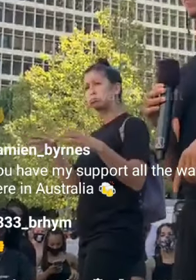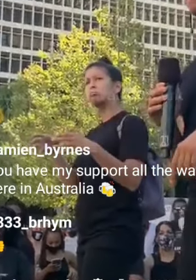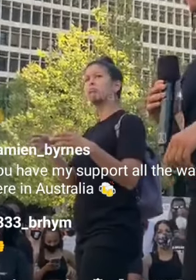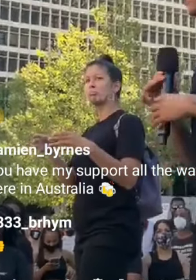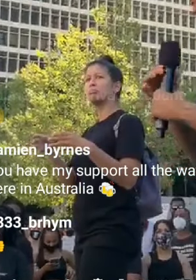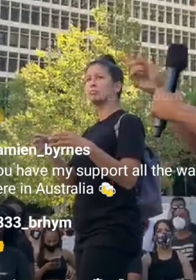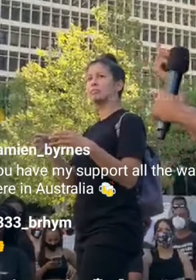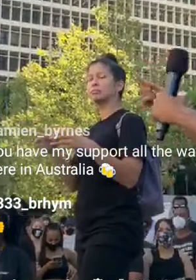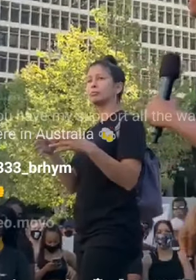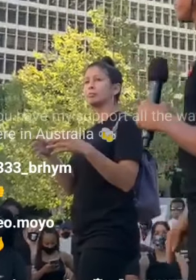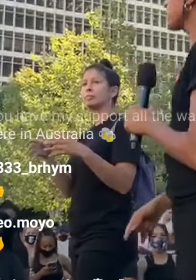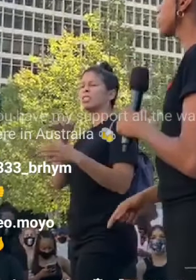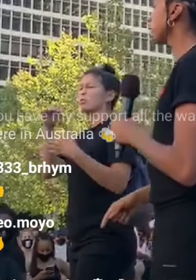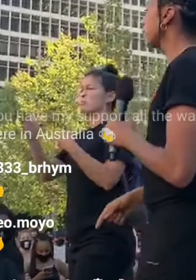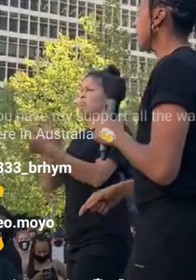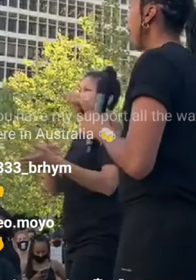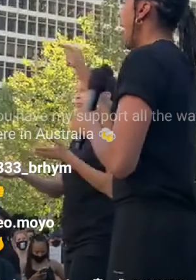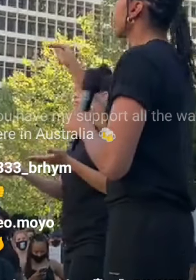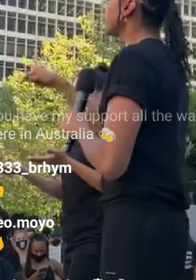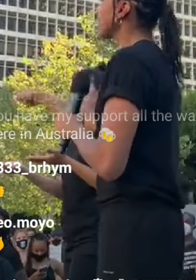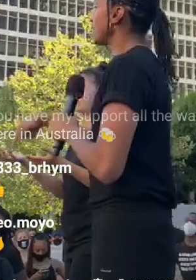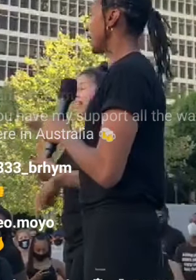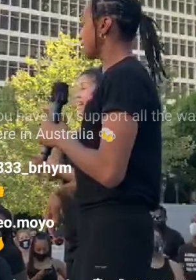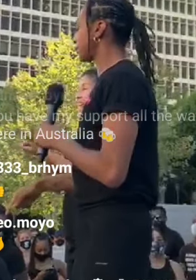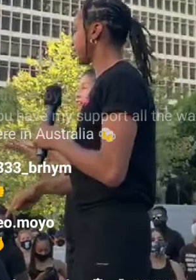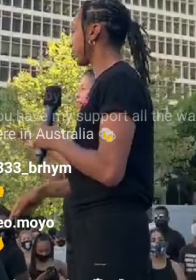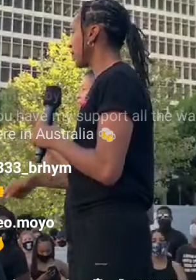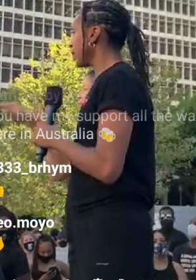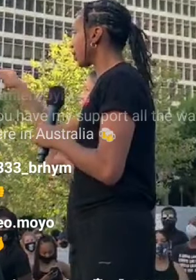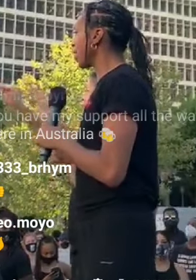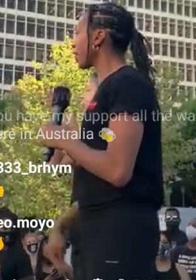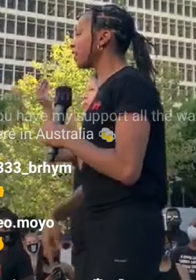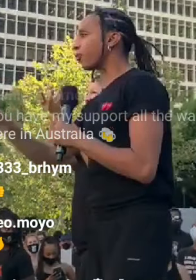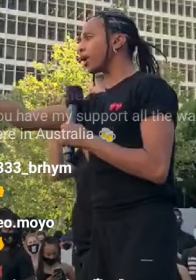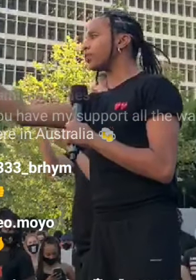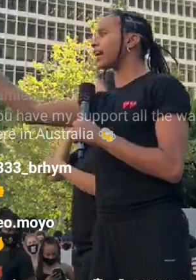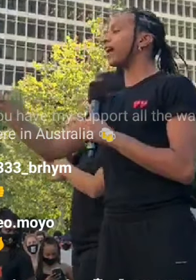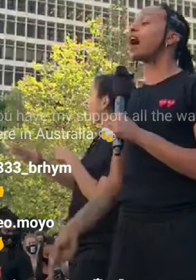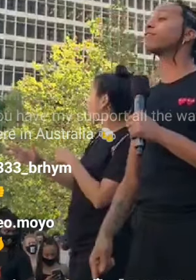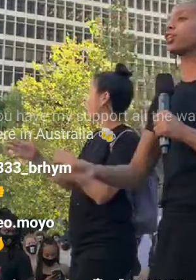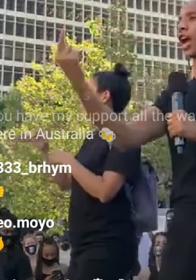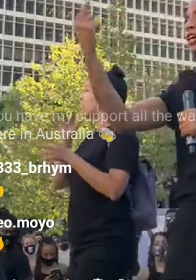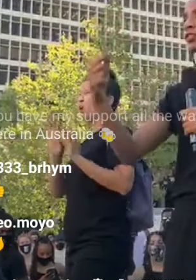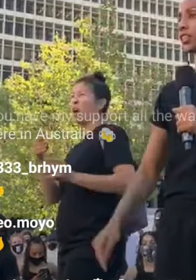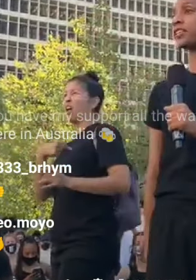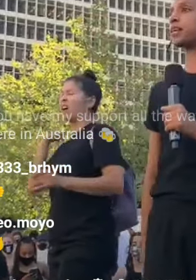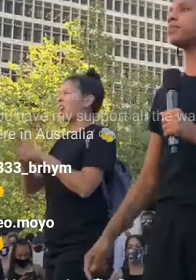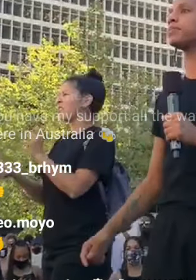most of you were told your entire lives that you were not enough. Most of you were told that you were